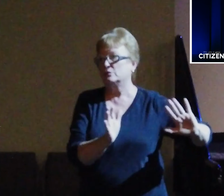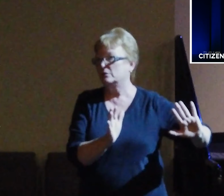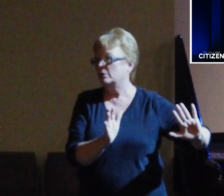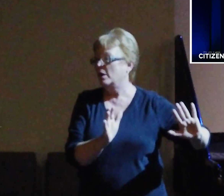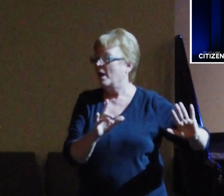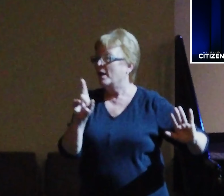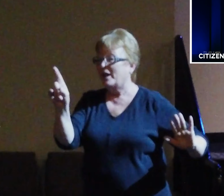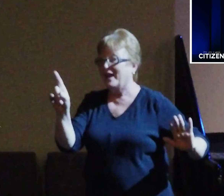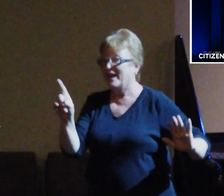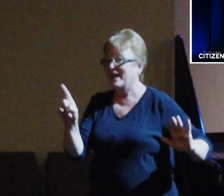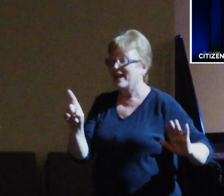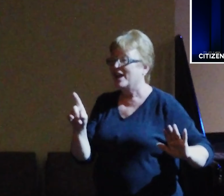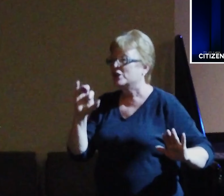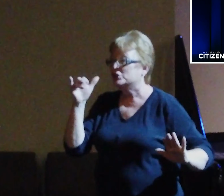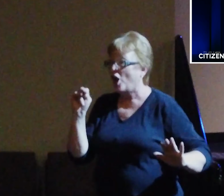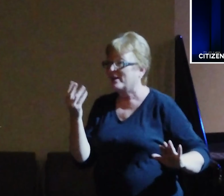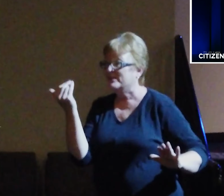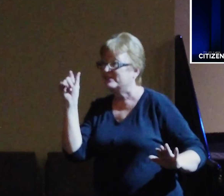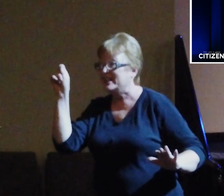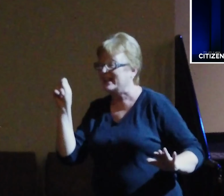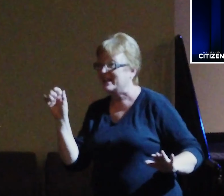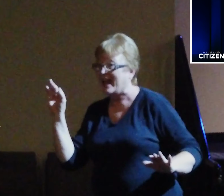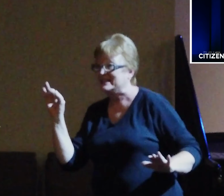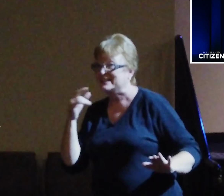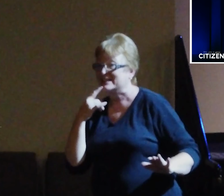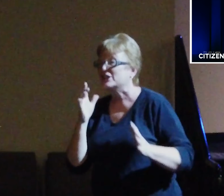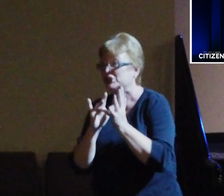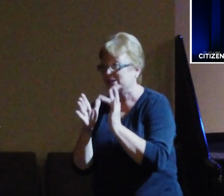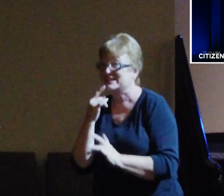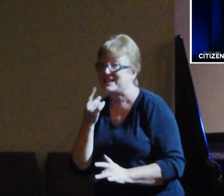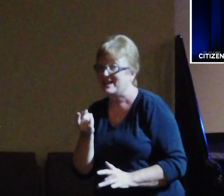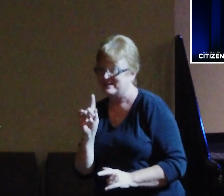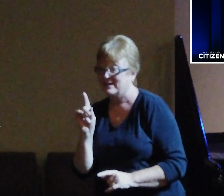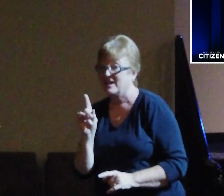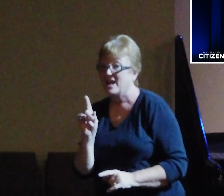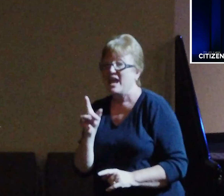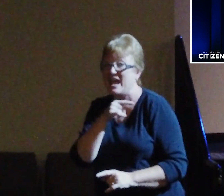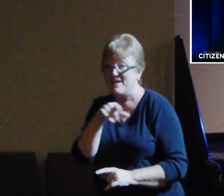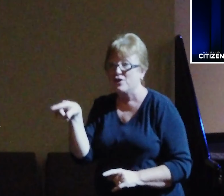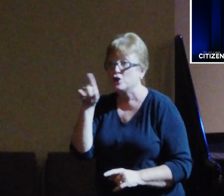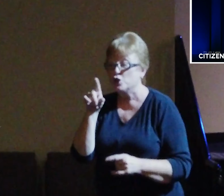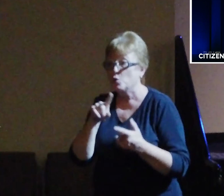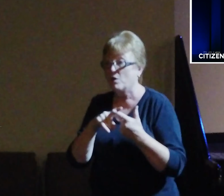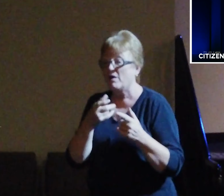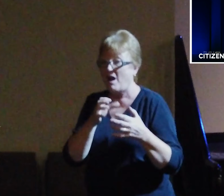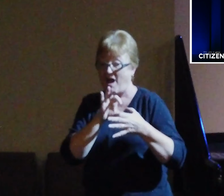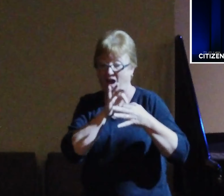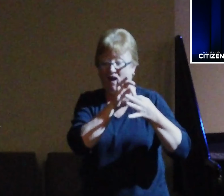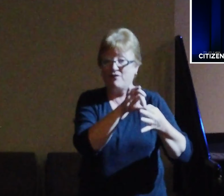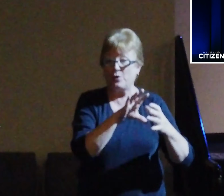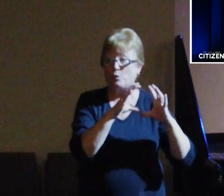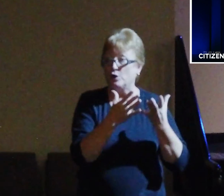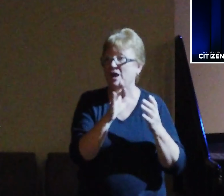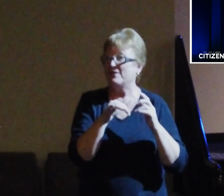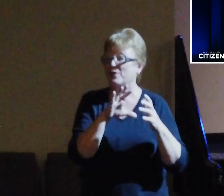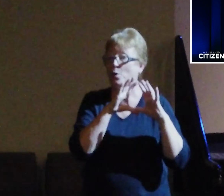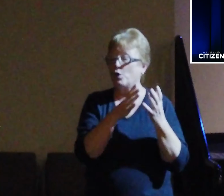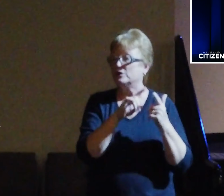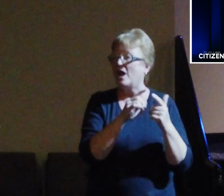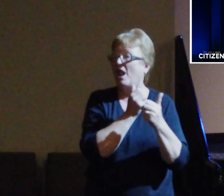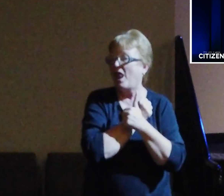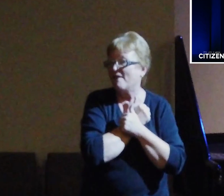Here's a clinching verse. John 15.19, and this is Jesus talking. He says, if you were of the world, the world would love you